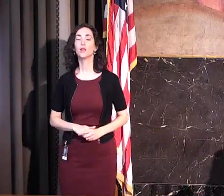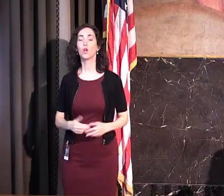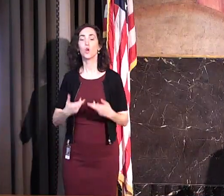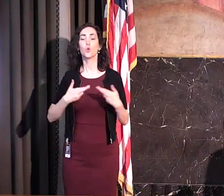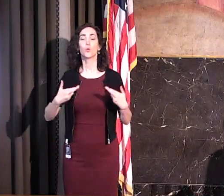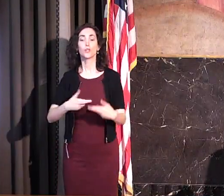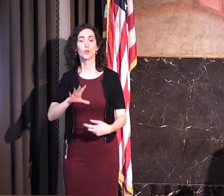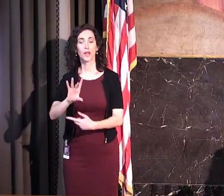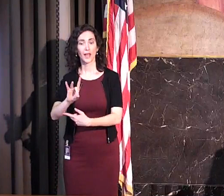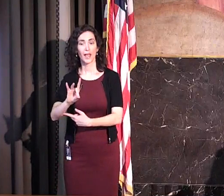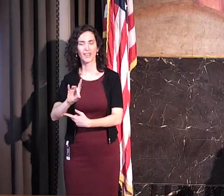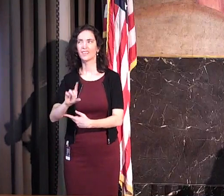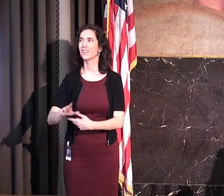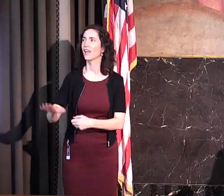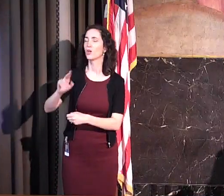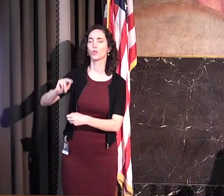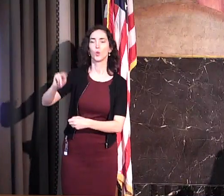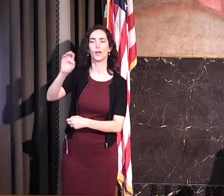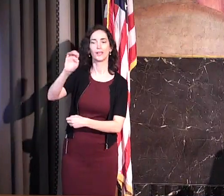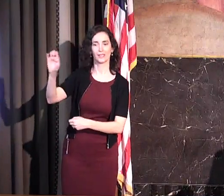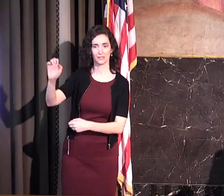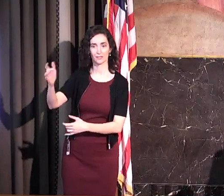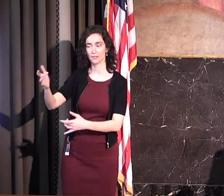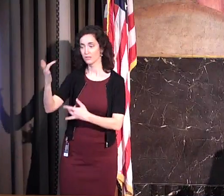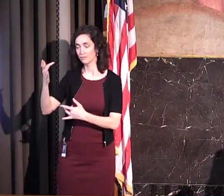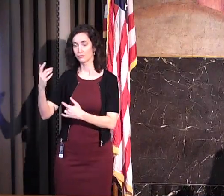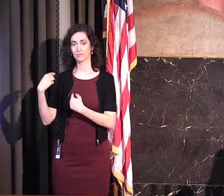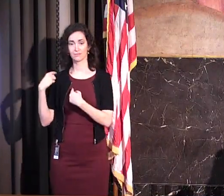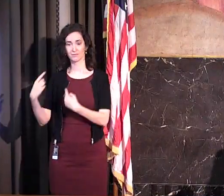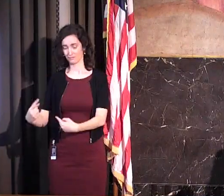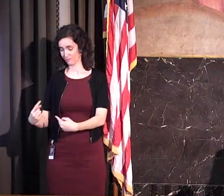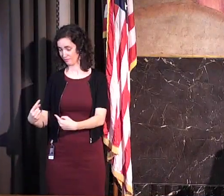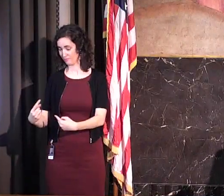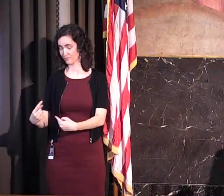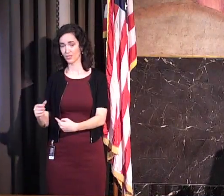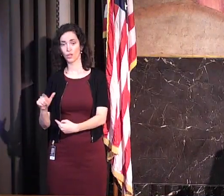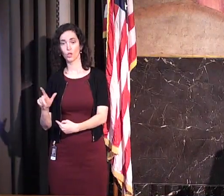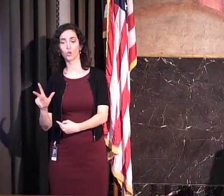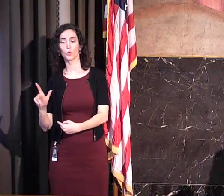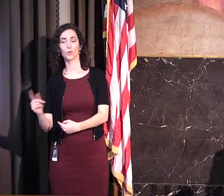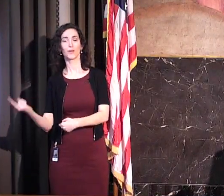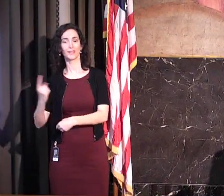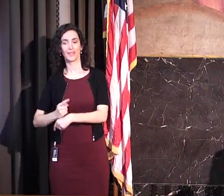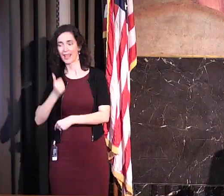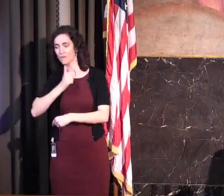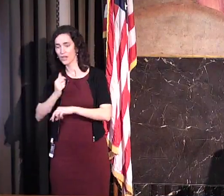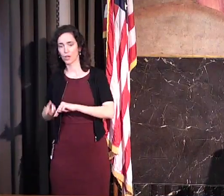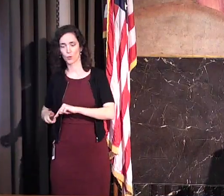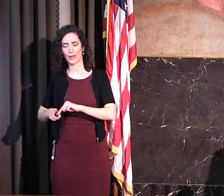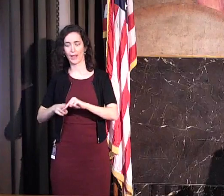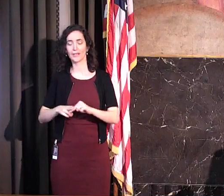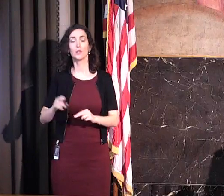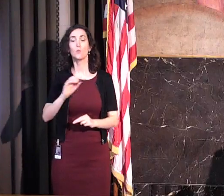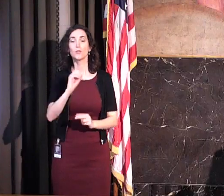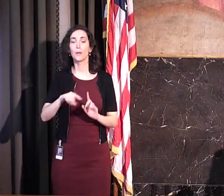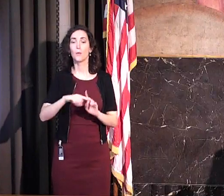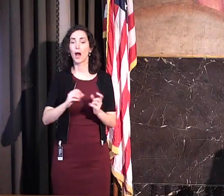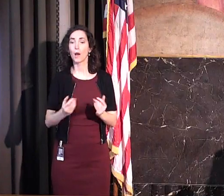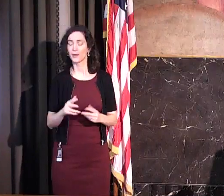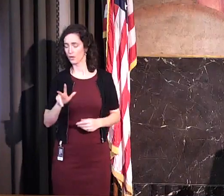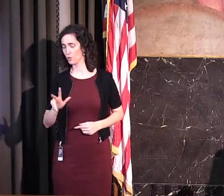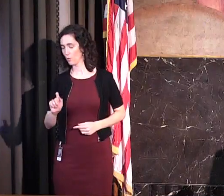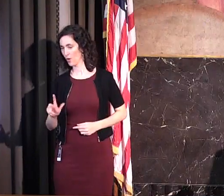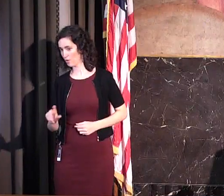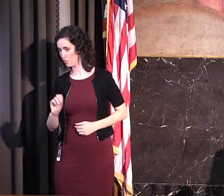Region 8, or Northeast Louisiana, cases have gone up consistently for the past 23 days. Percent positivity went up from 3.3